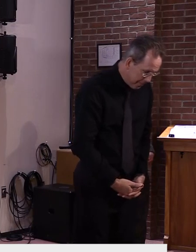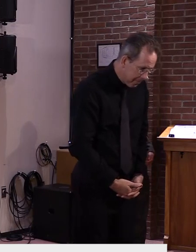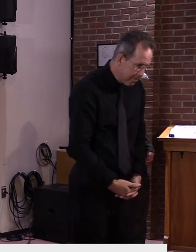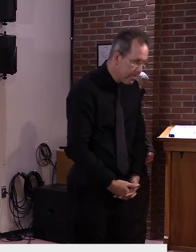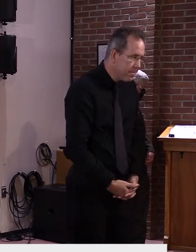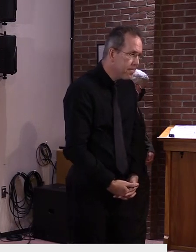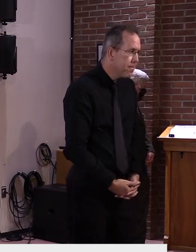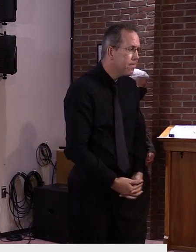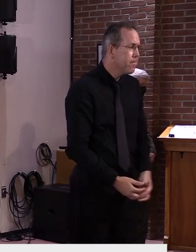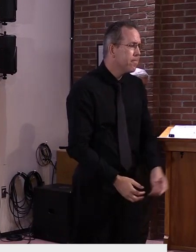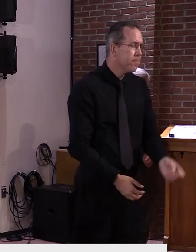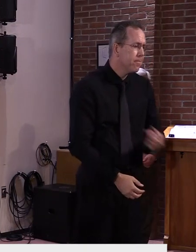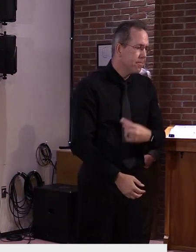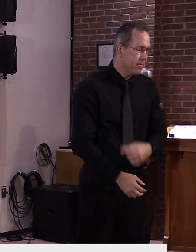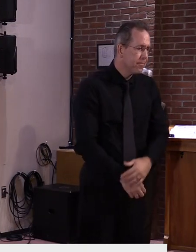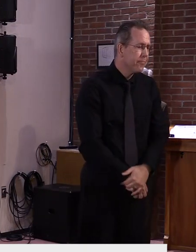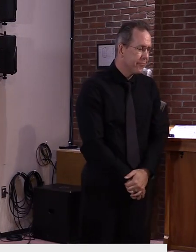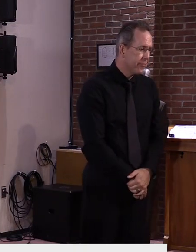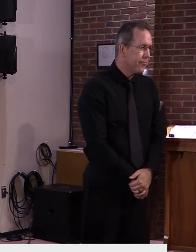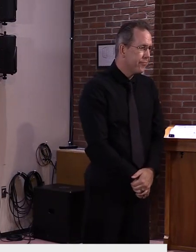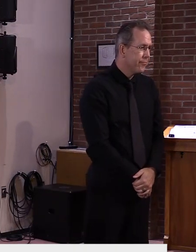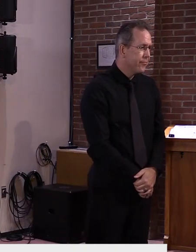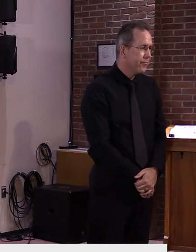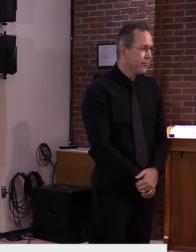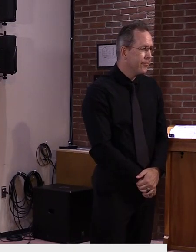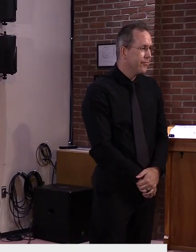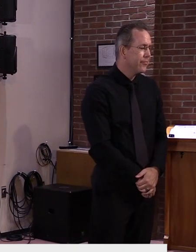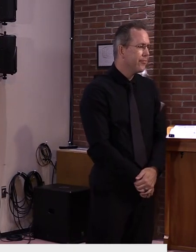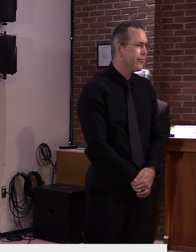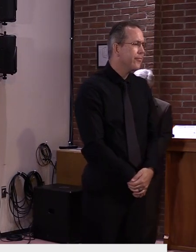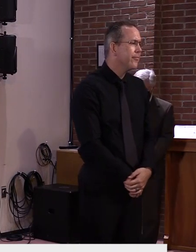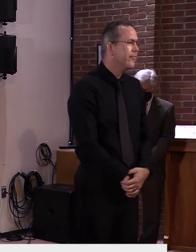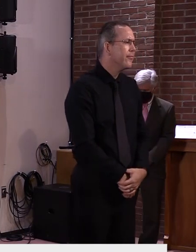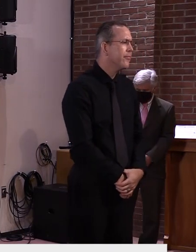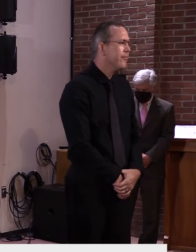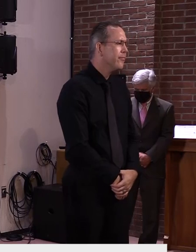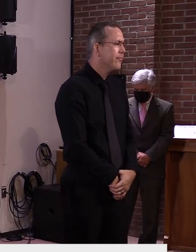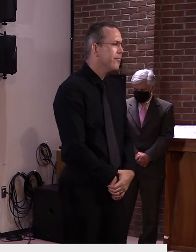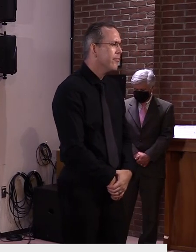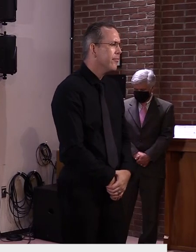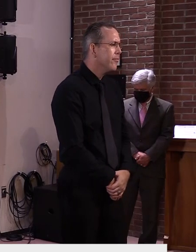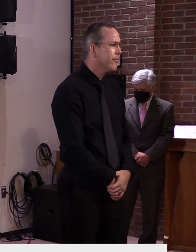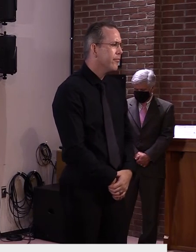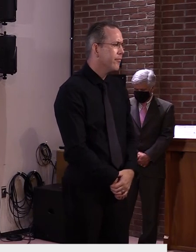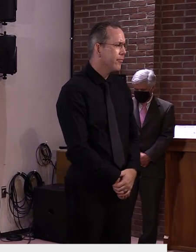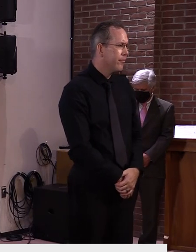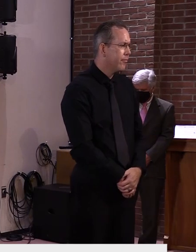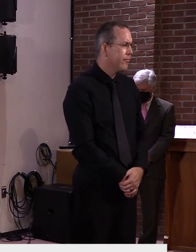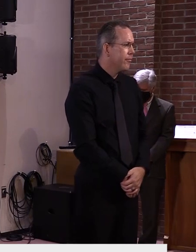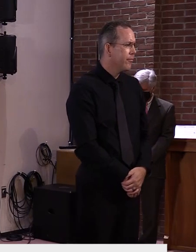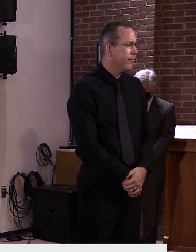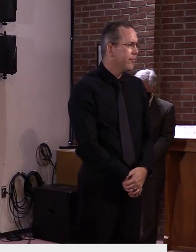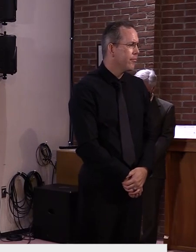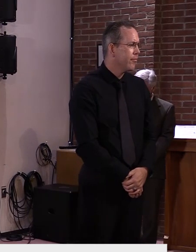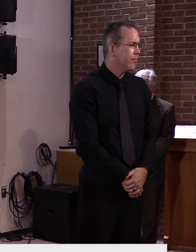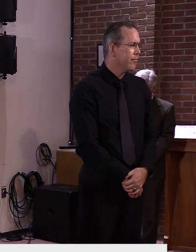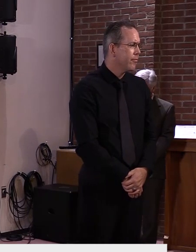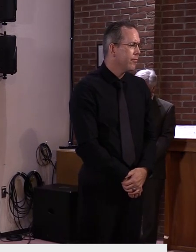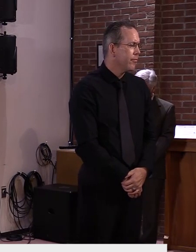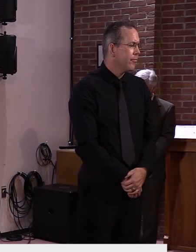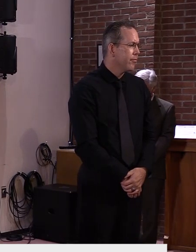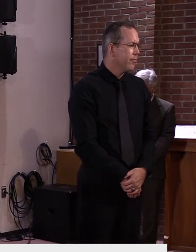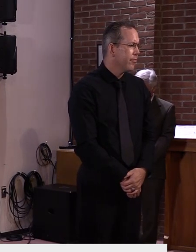Hi, Governor. Can you hear me? We can. Thanks for taking the call. I have two questions. One is COVID-related, and one is decidedly